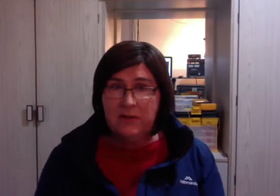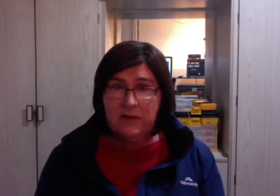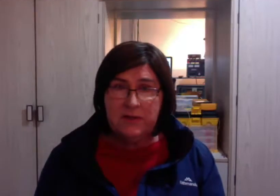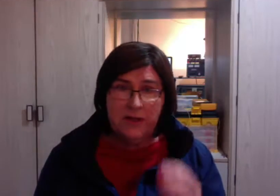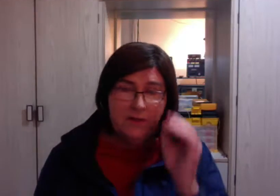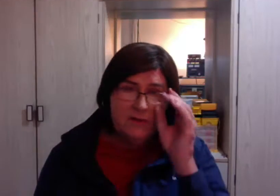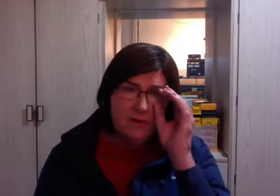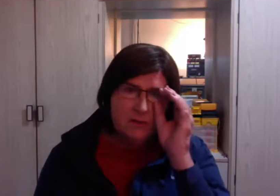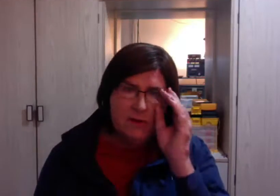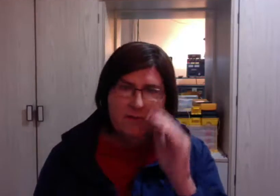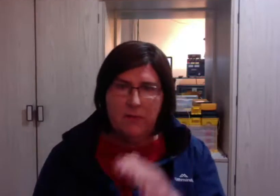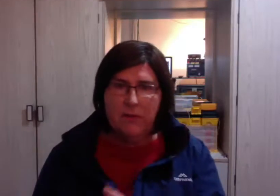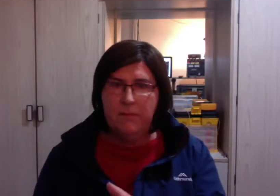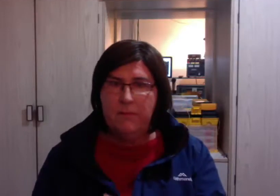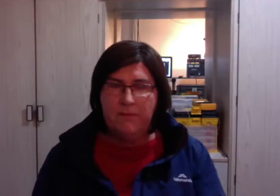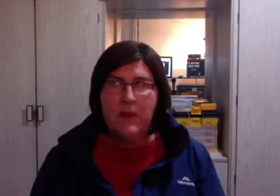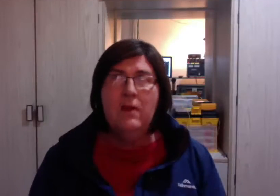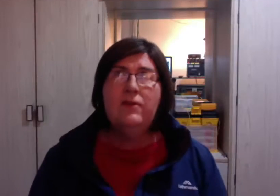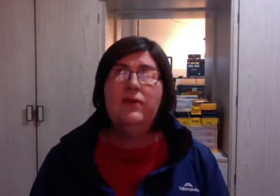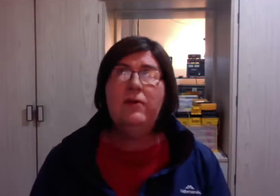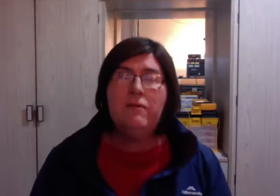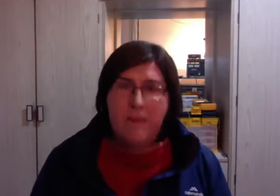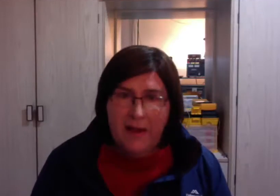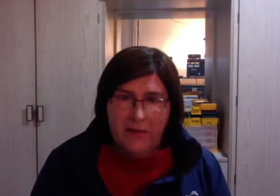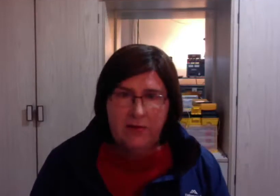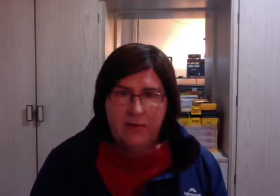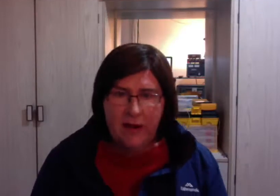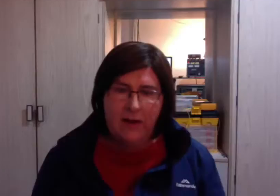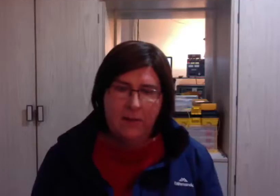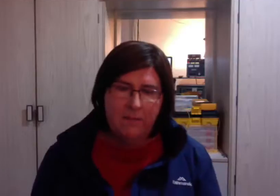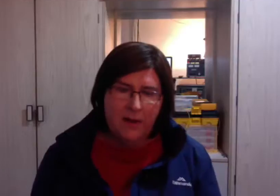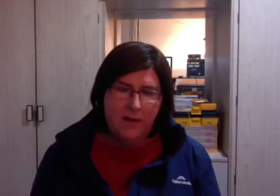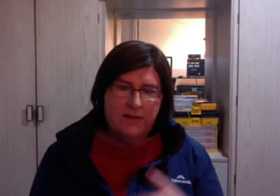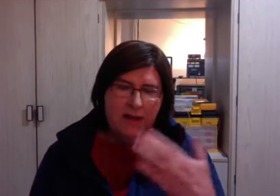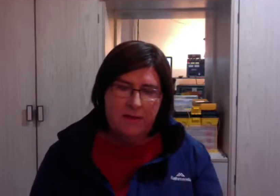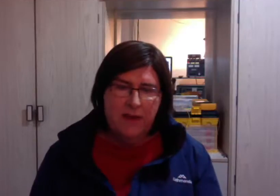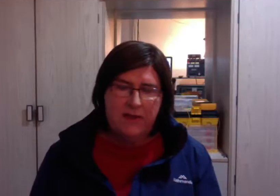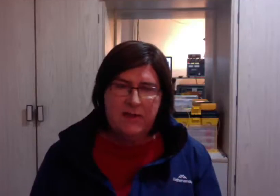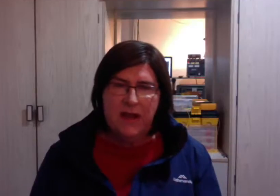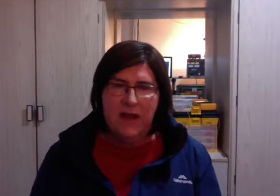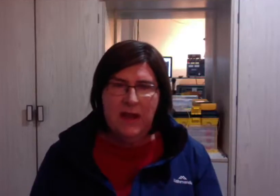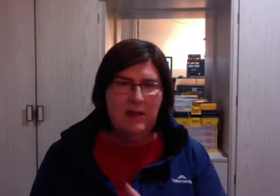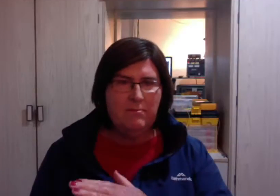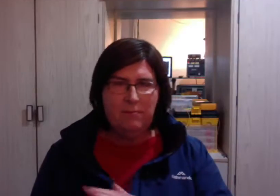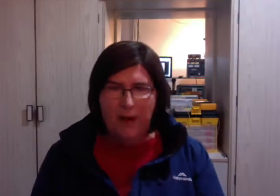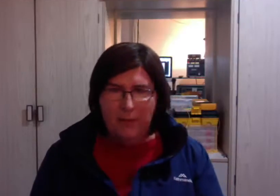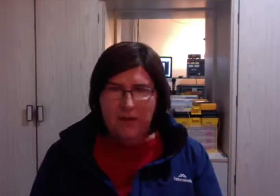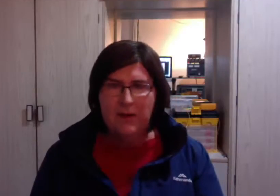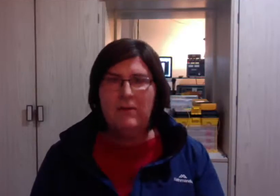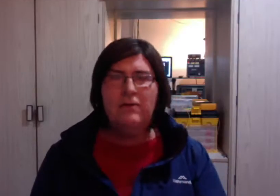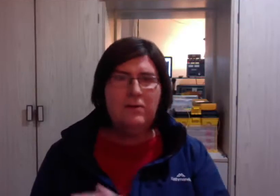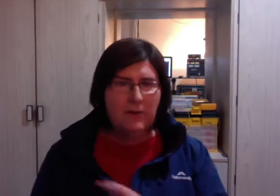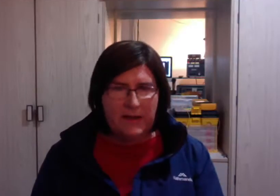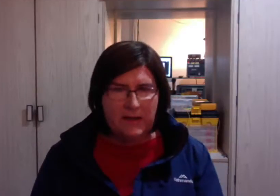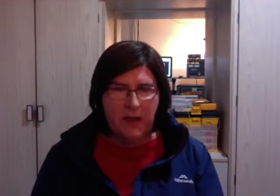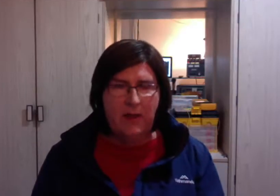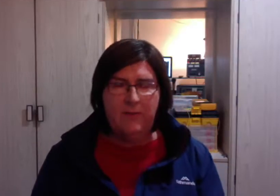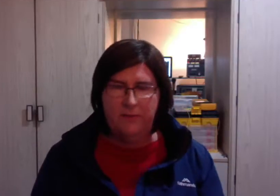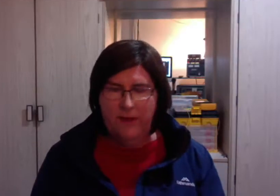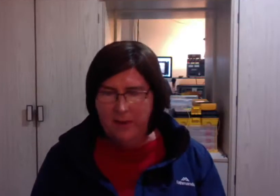is the centre of mass of Australia, down to Mount Dare, pub meal, great times,